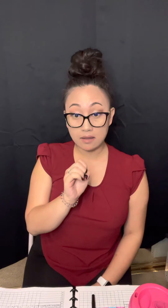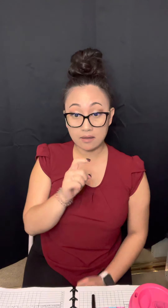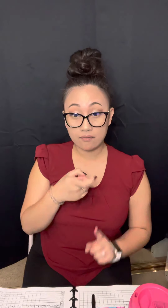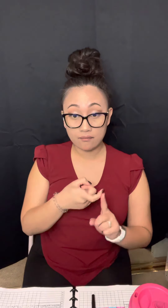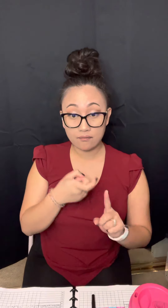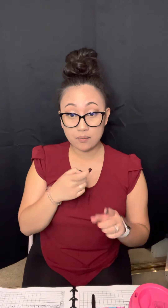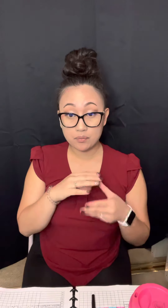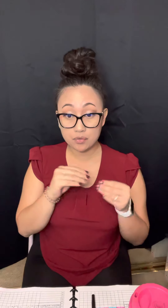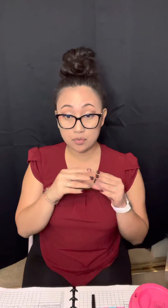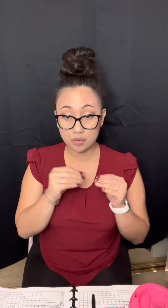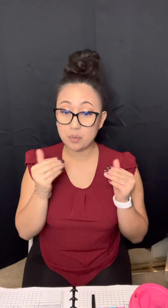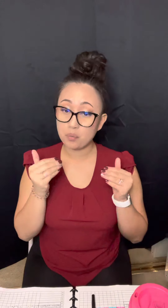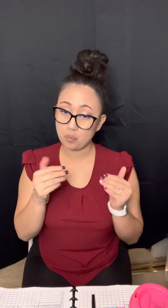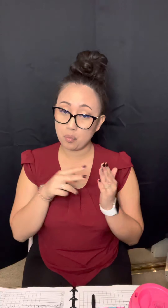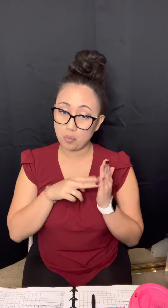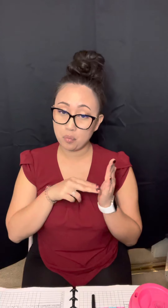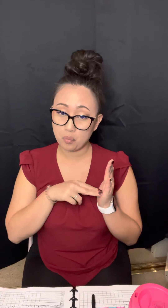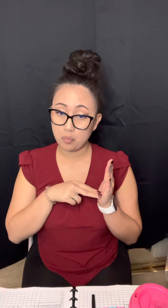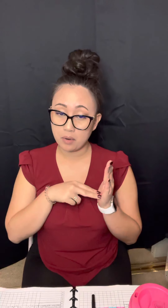Go ahead and read it to us.